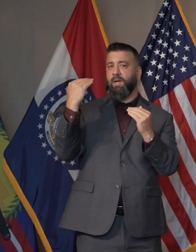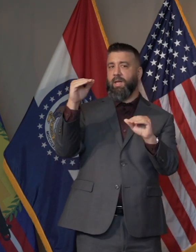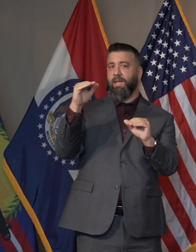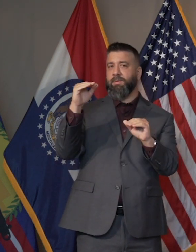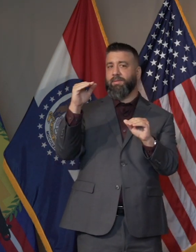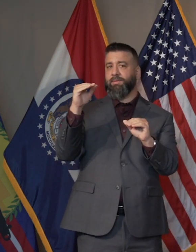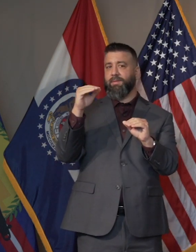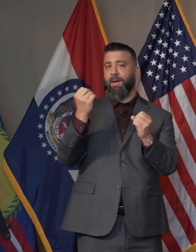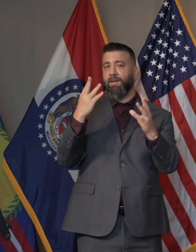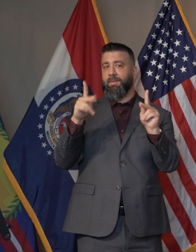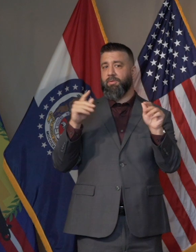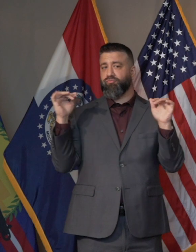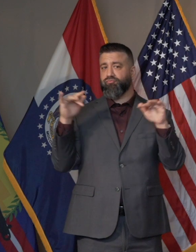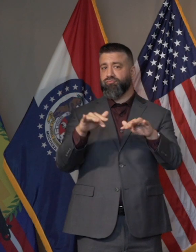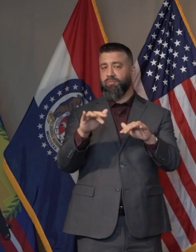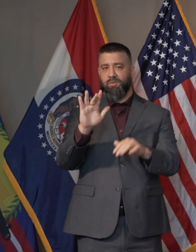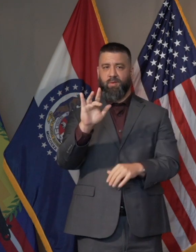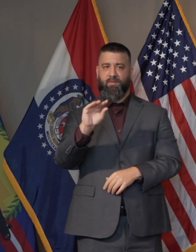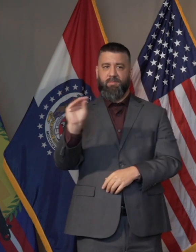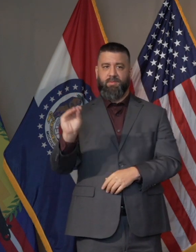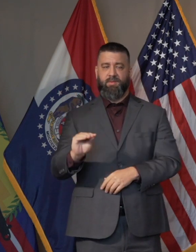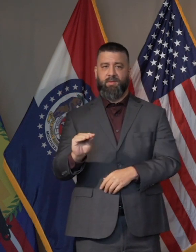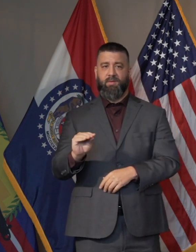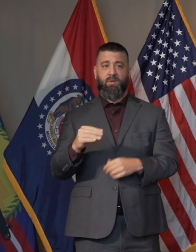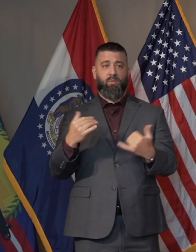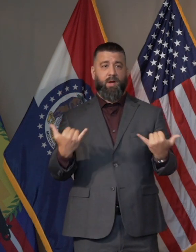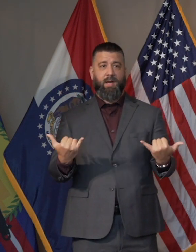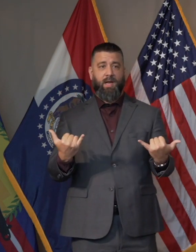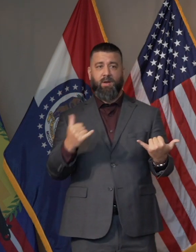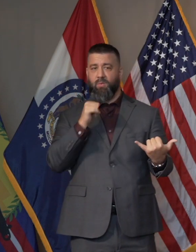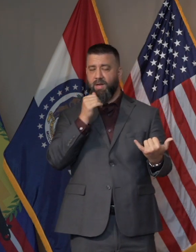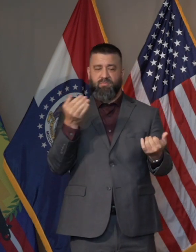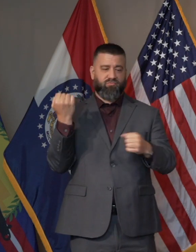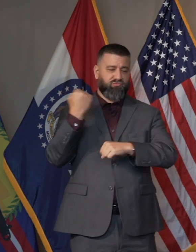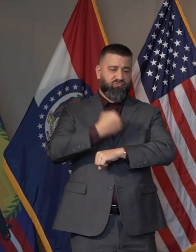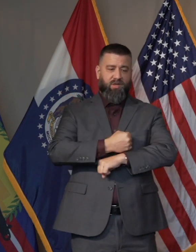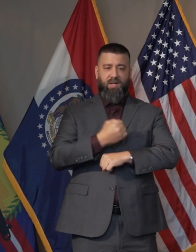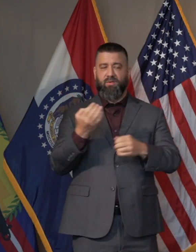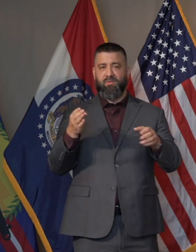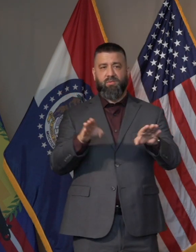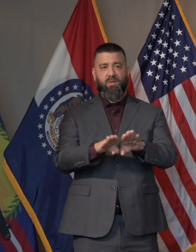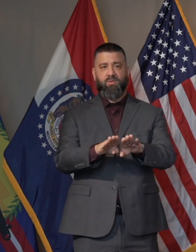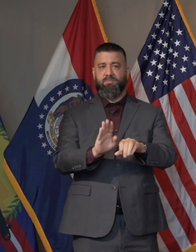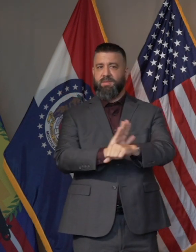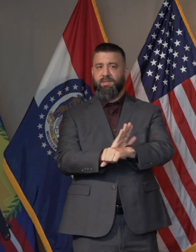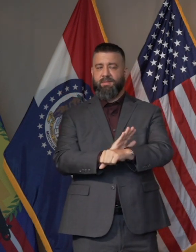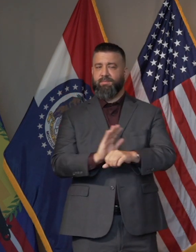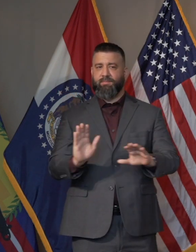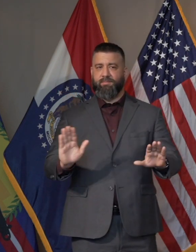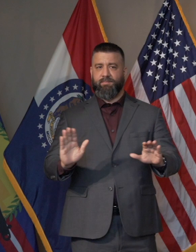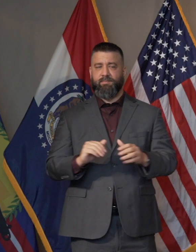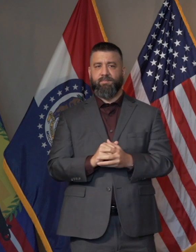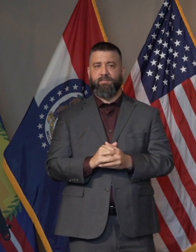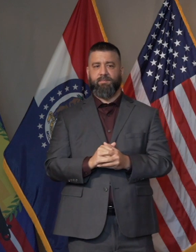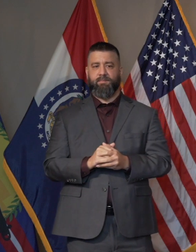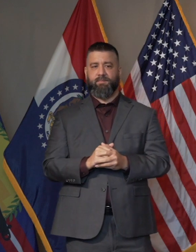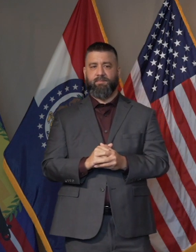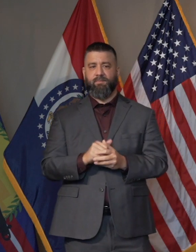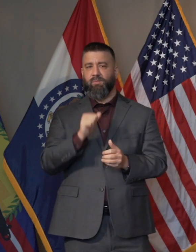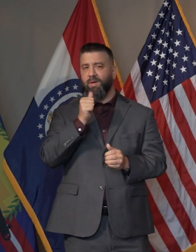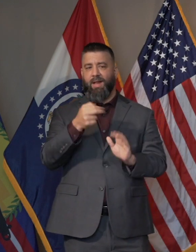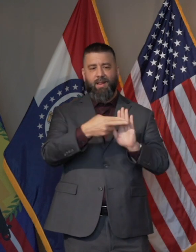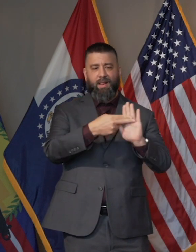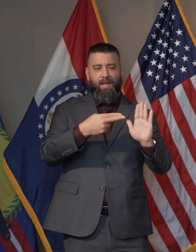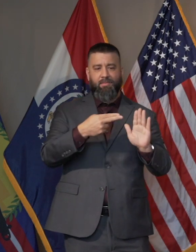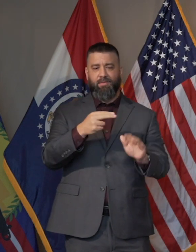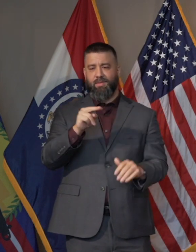to 25%. We are not at this time closing all businesses who would not be